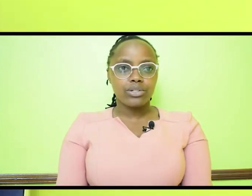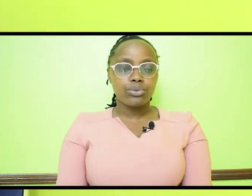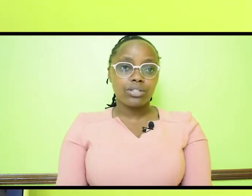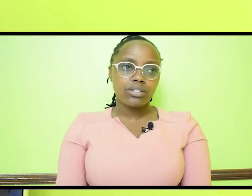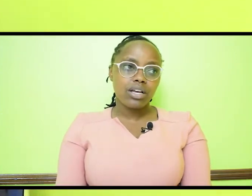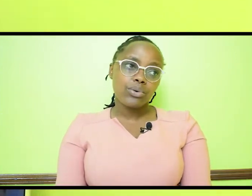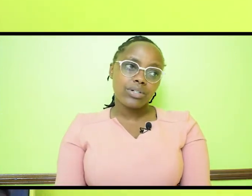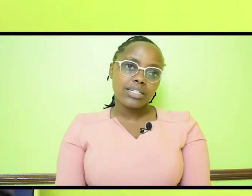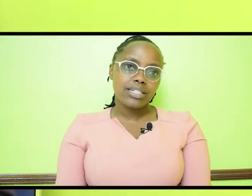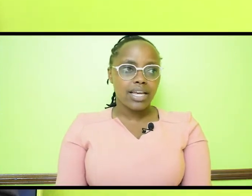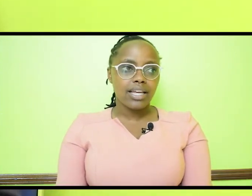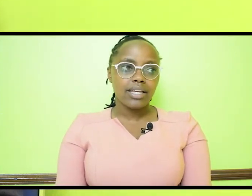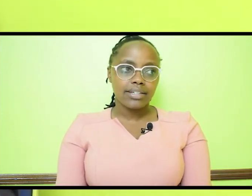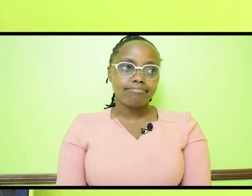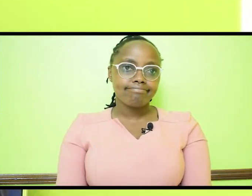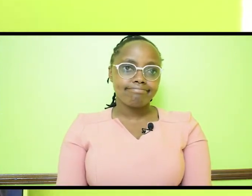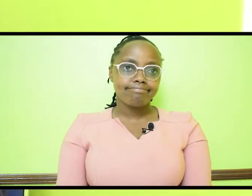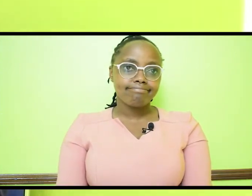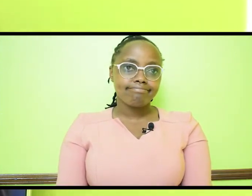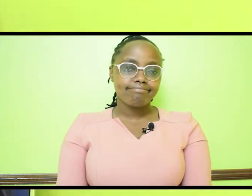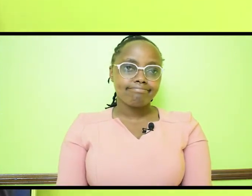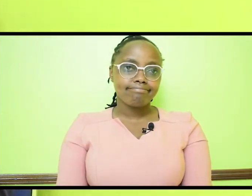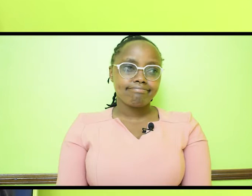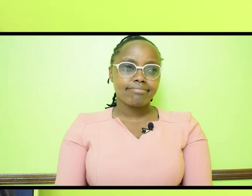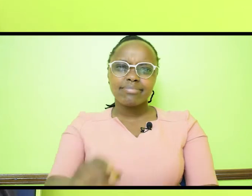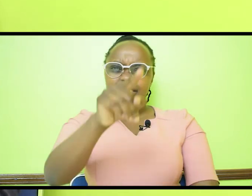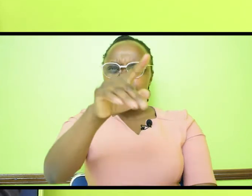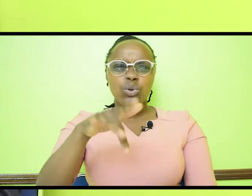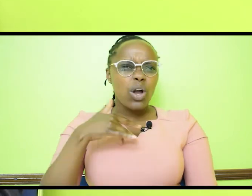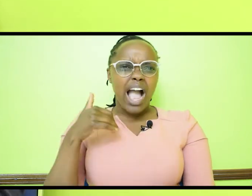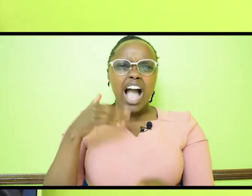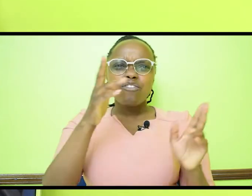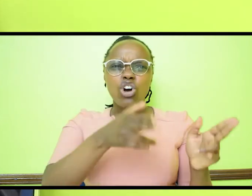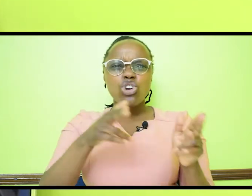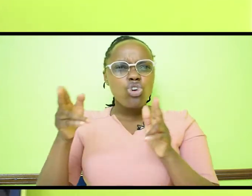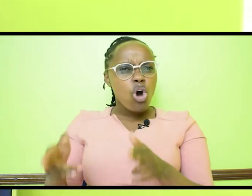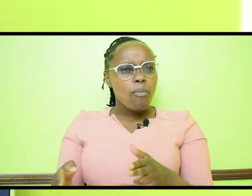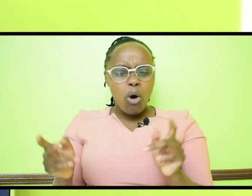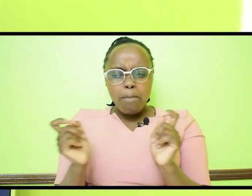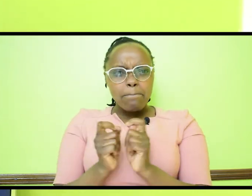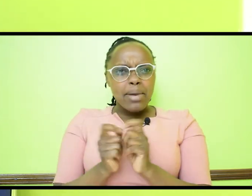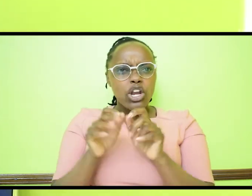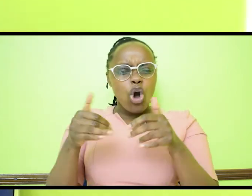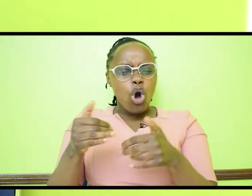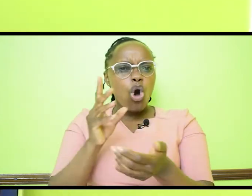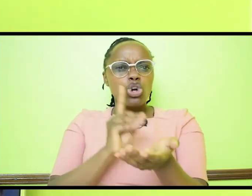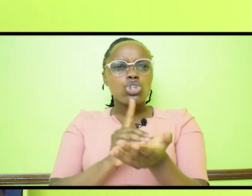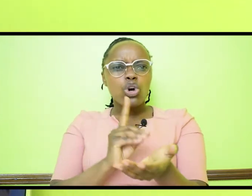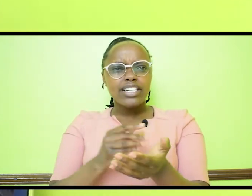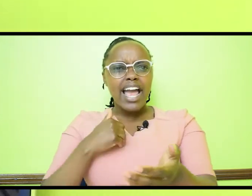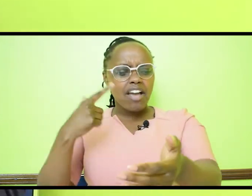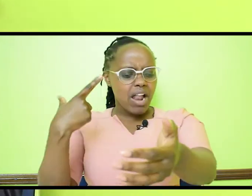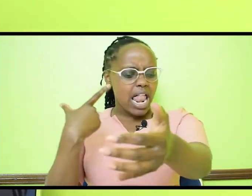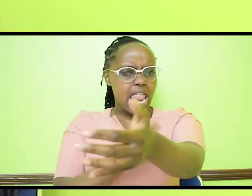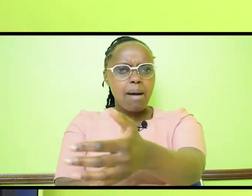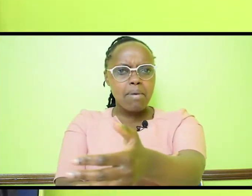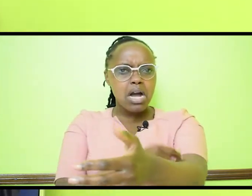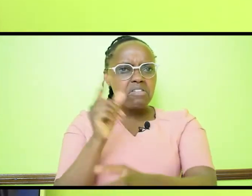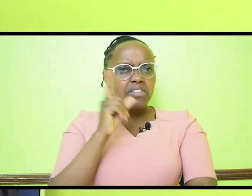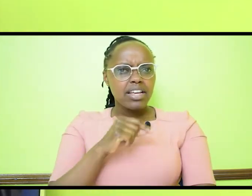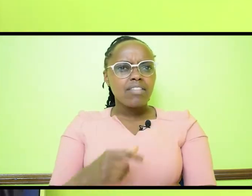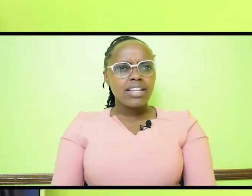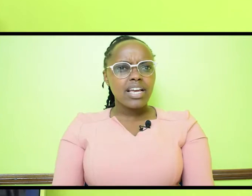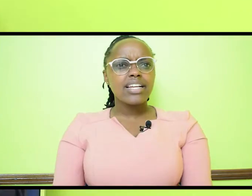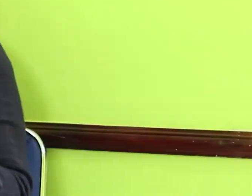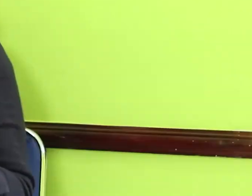Well, I felt good. It was a good day. Did you go through normal labor pains, or the doctor had given you a scheduled